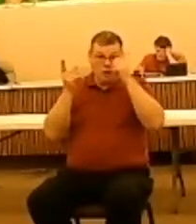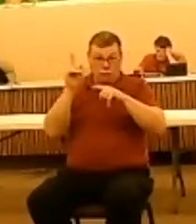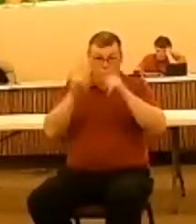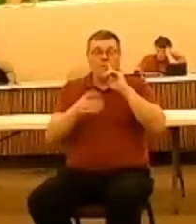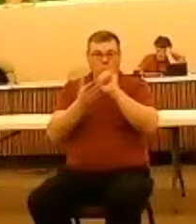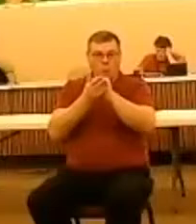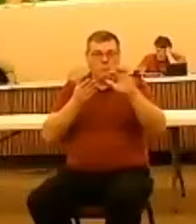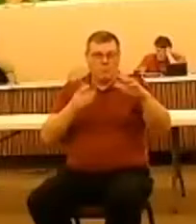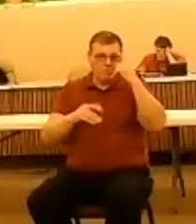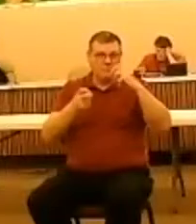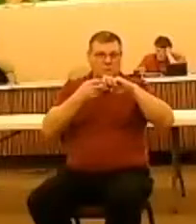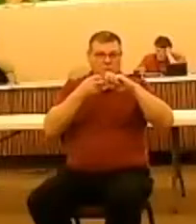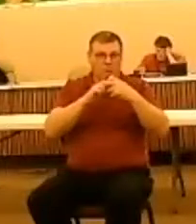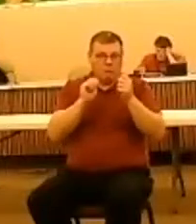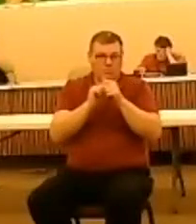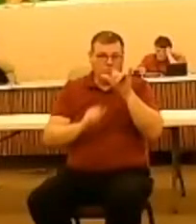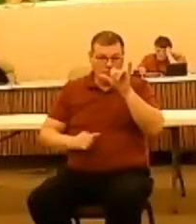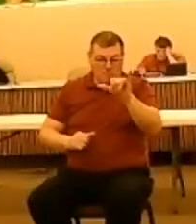the issues with it.